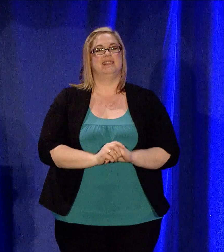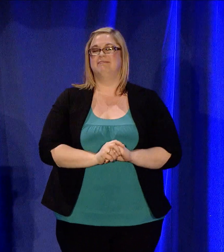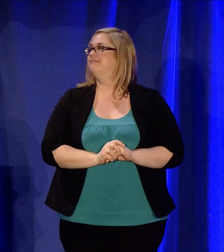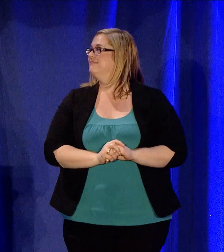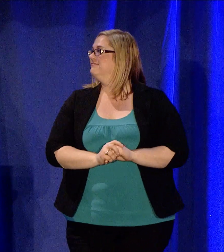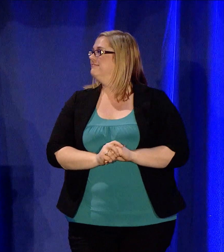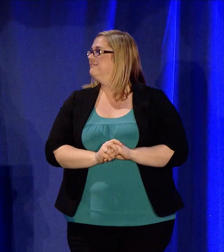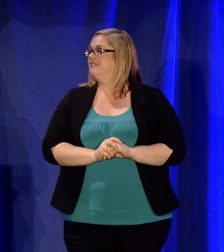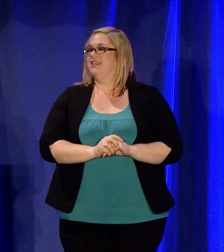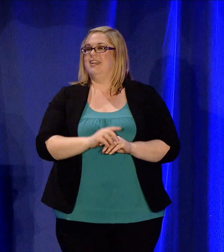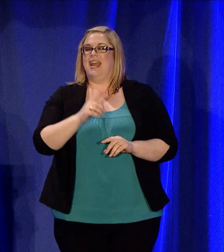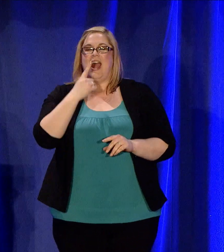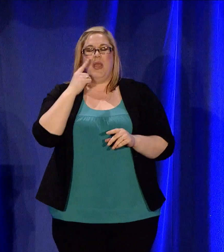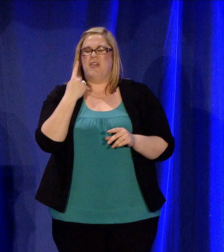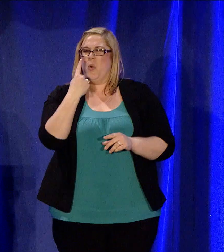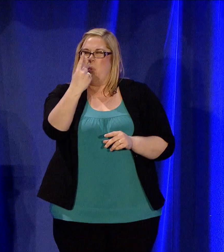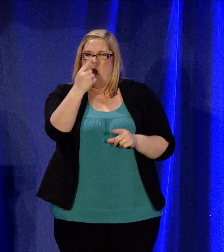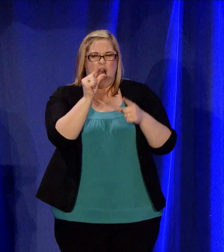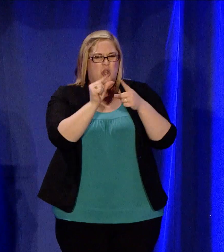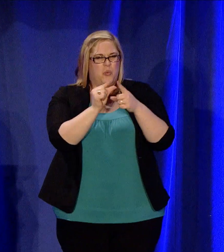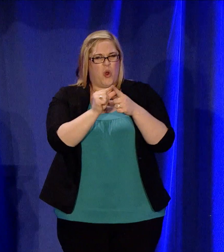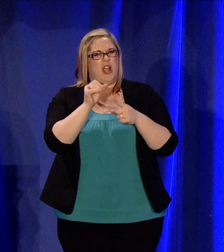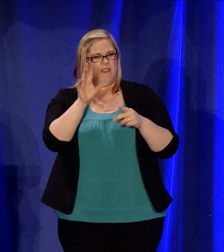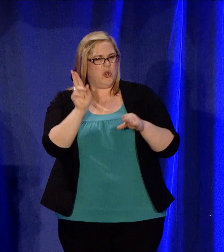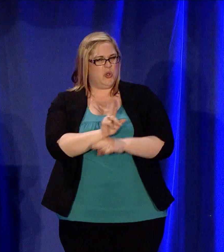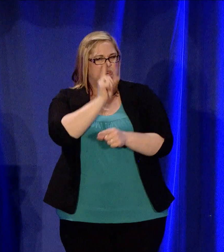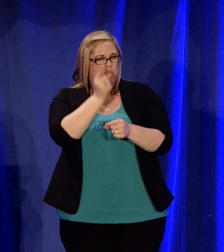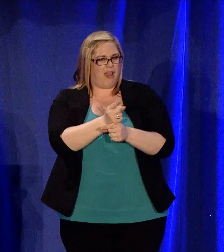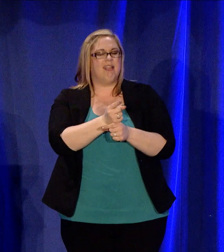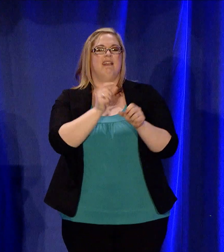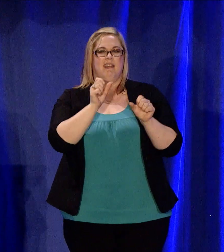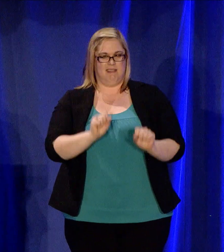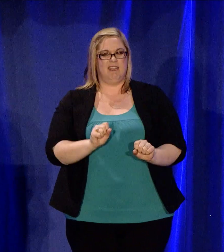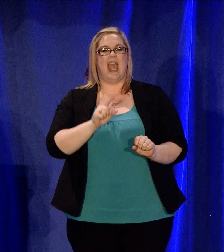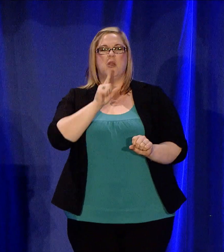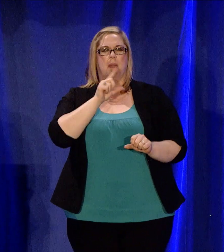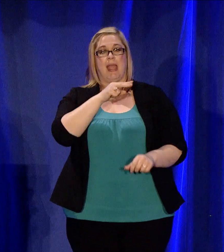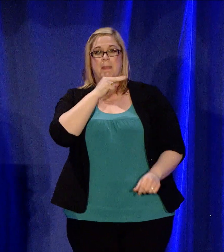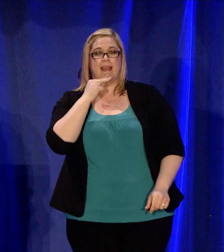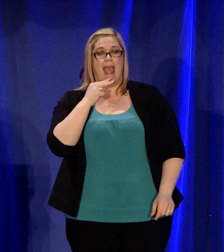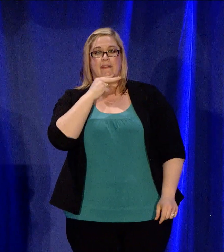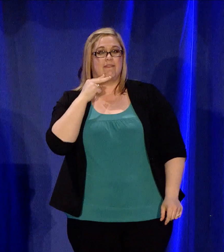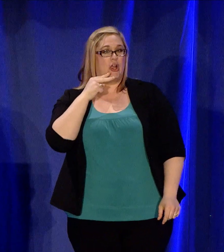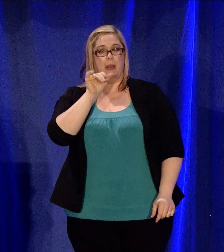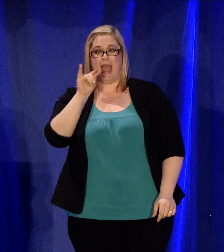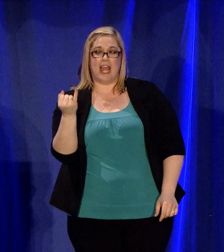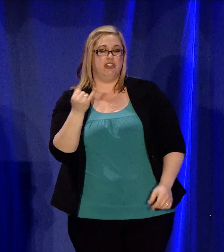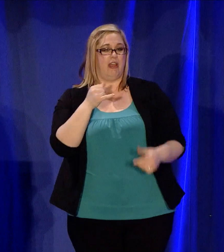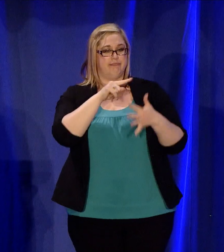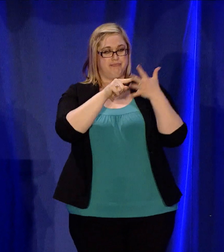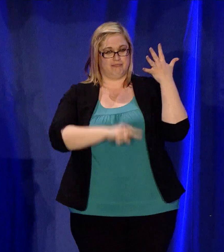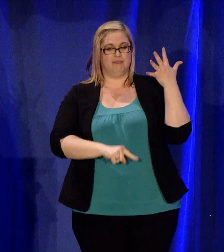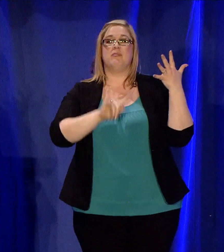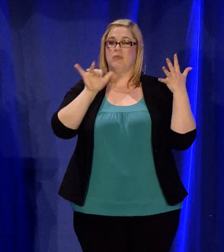That even a single choice word, if intoned correctly, can be a noun, a verb, an adjective.